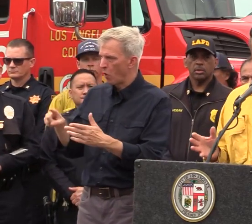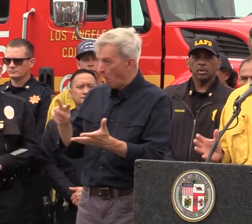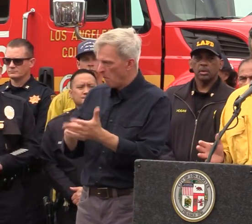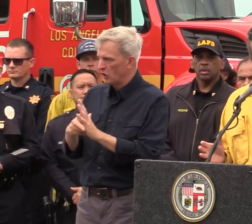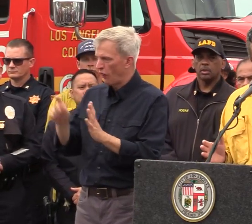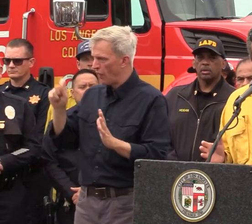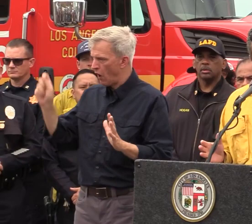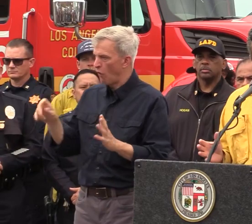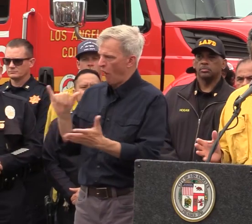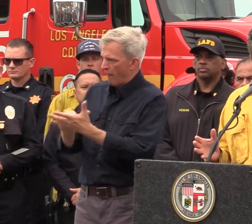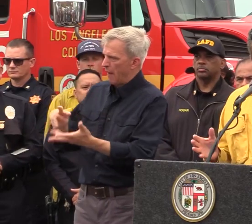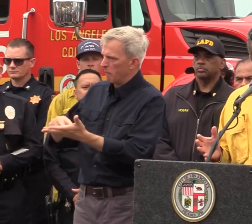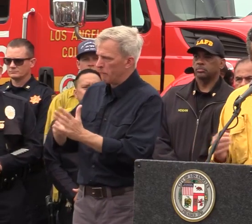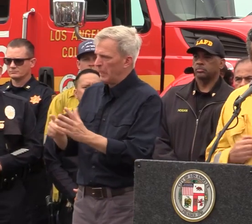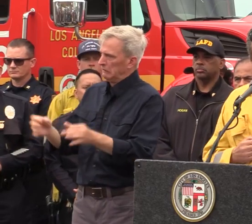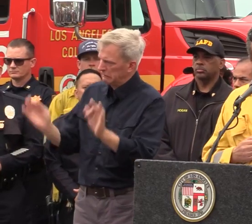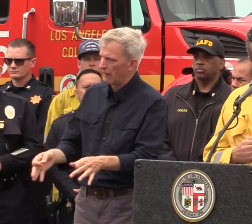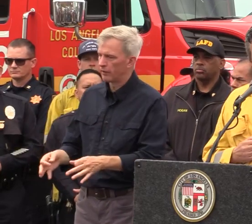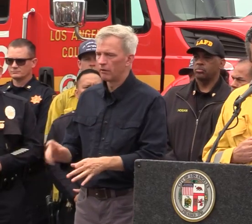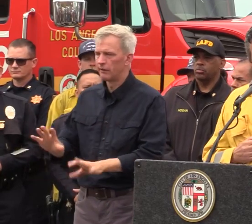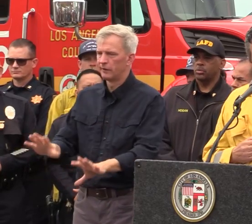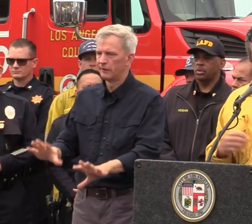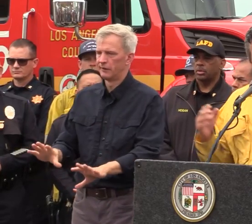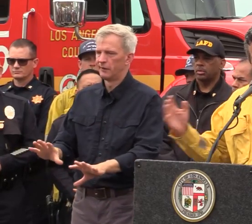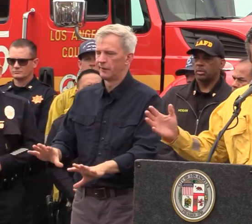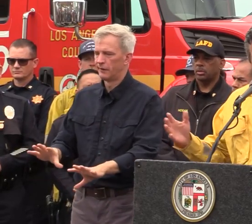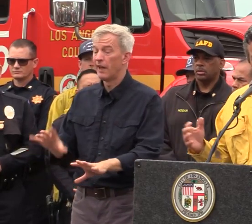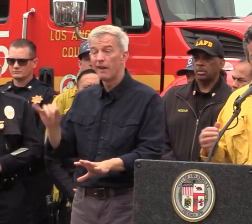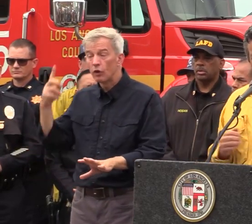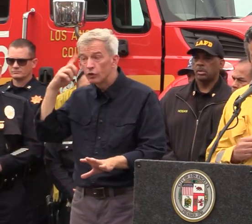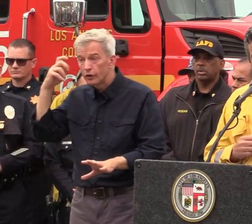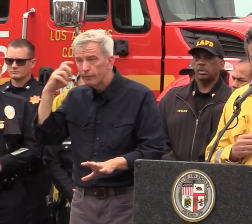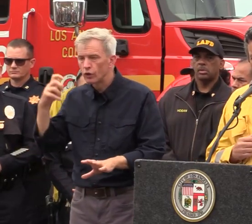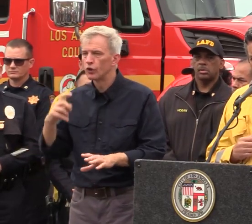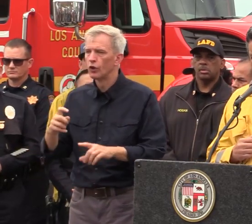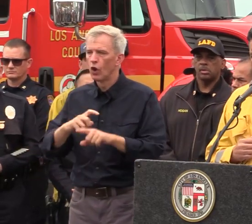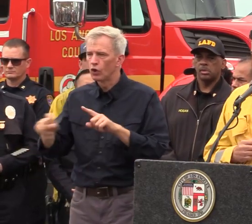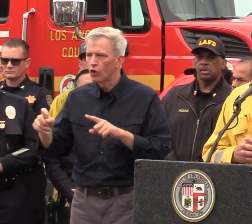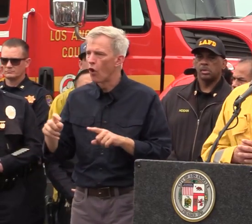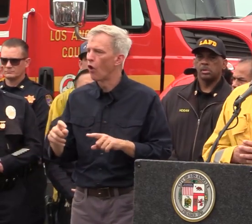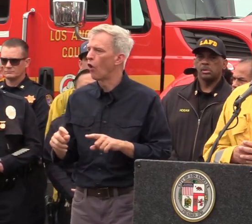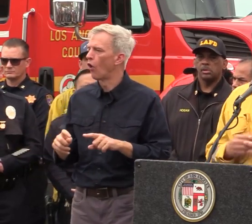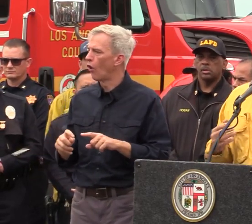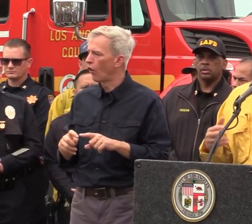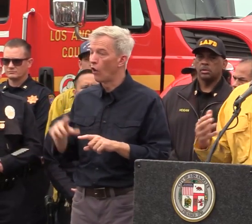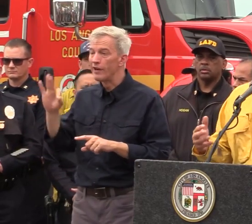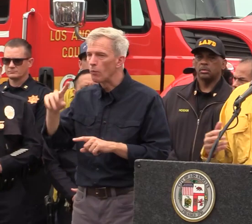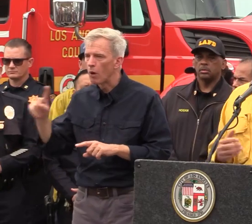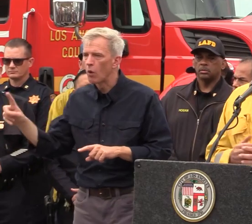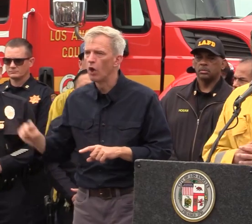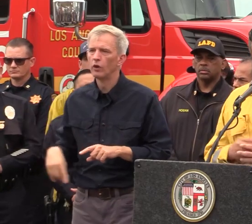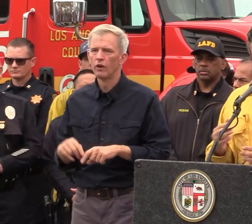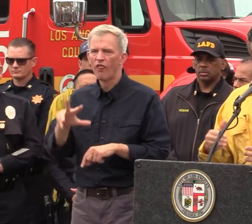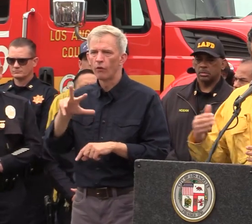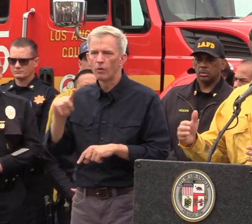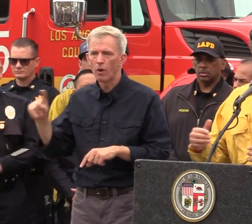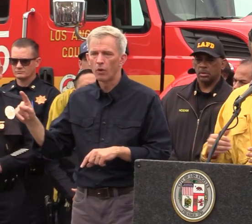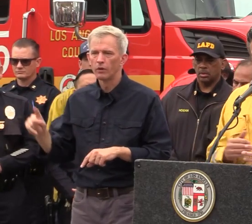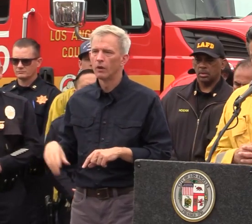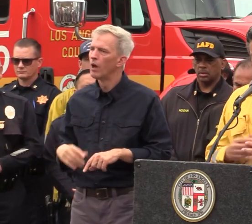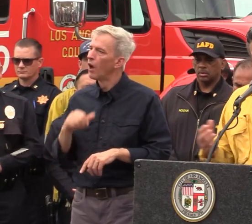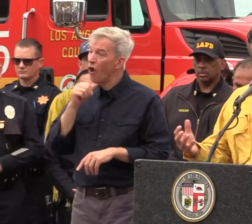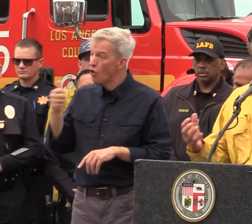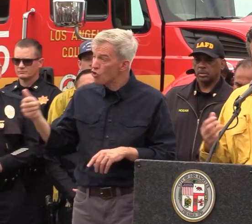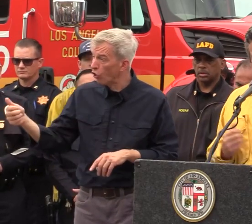we want to know about it. Call 911, call LAPD, 311. Let us vet out. Don't put yourself